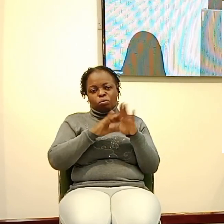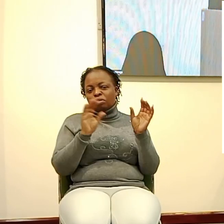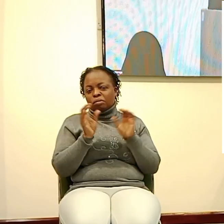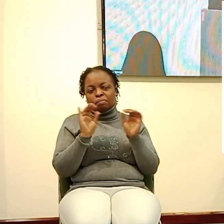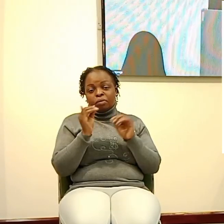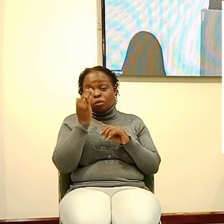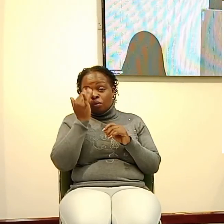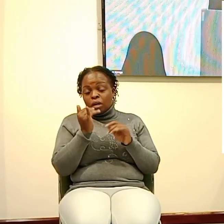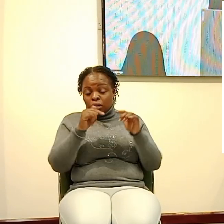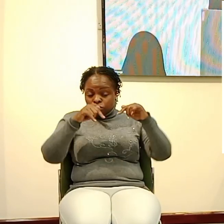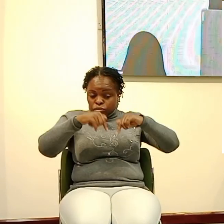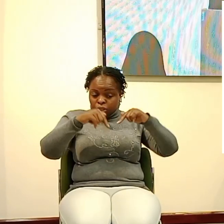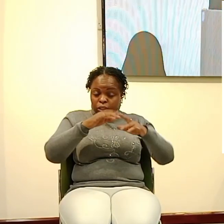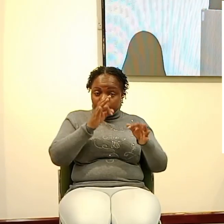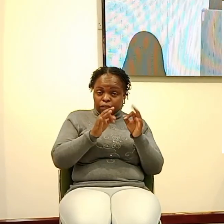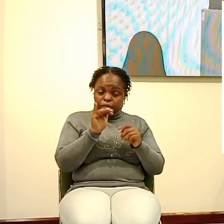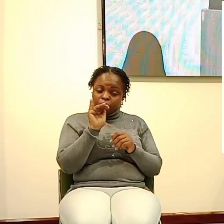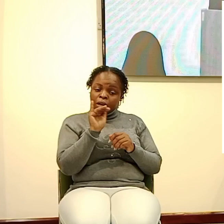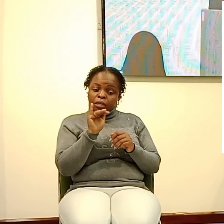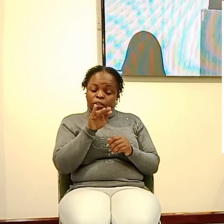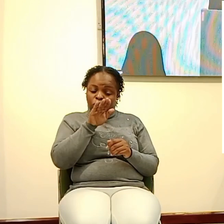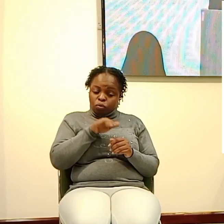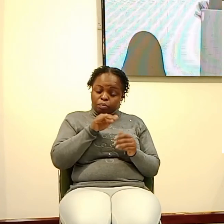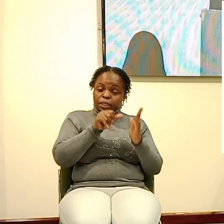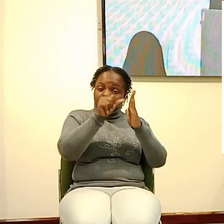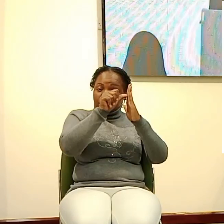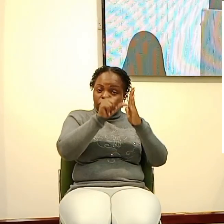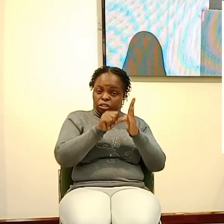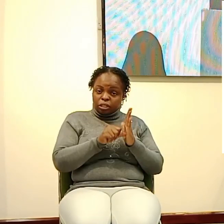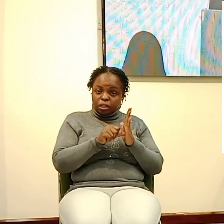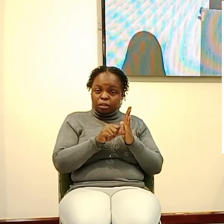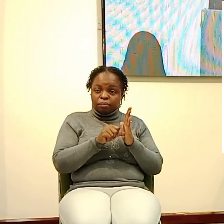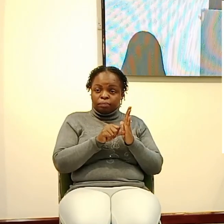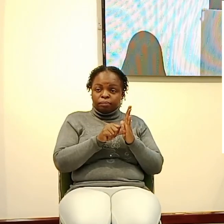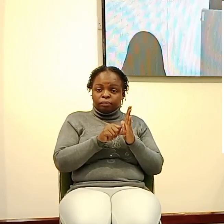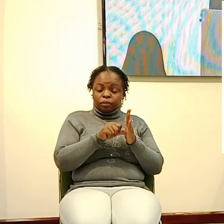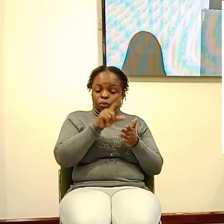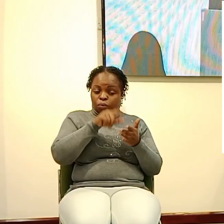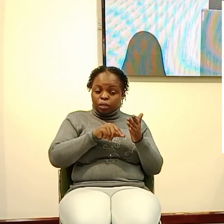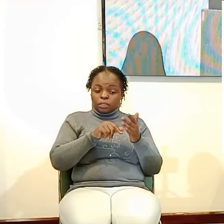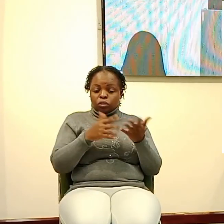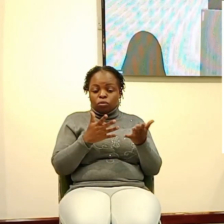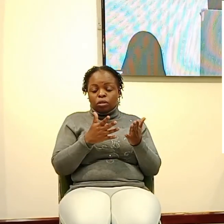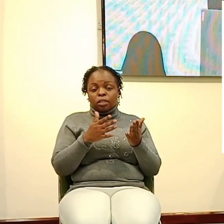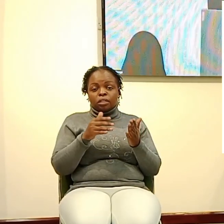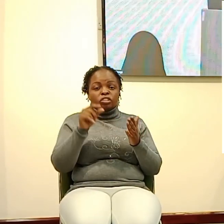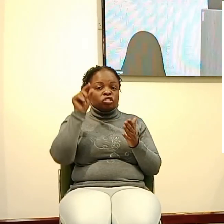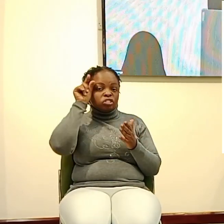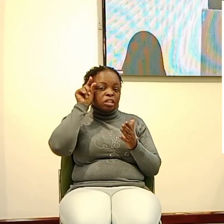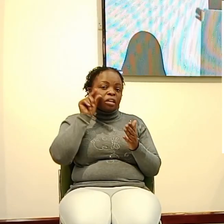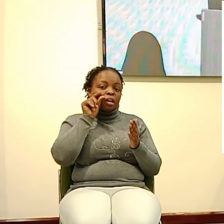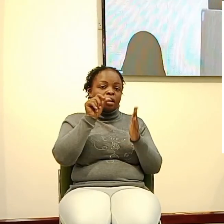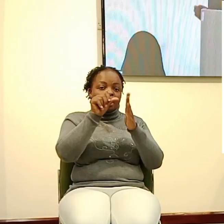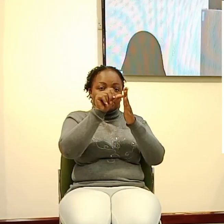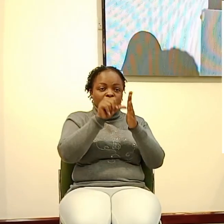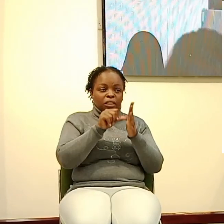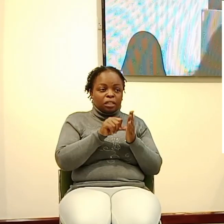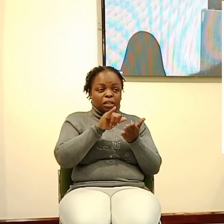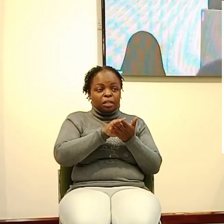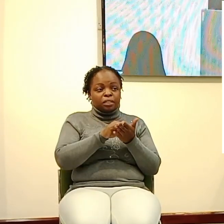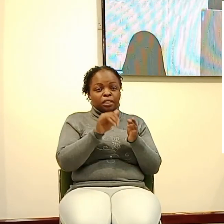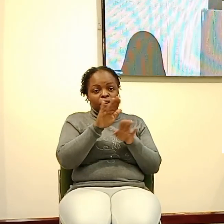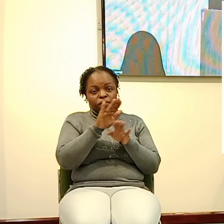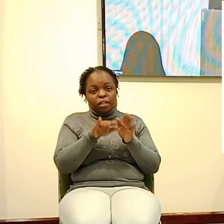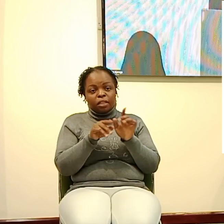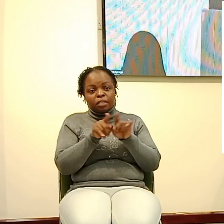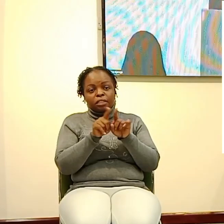Because today, if you ask what is the women's agenda or what is the gender agenda, it's everything and nothing,